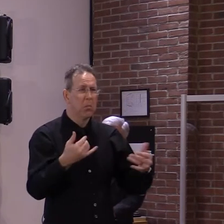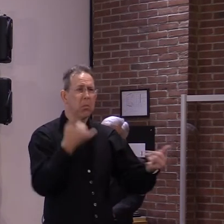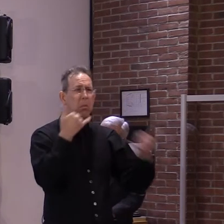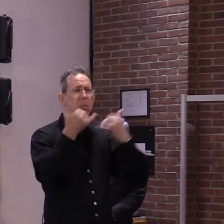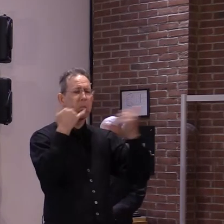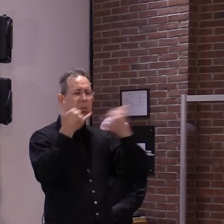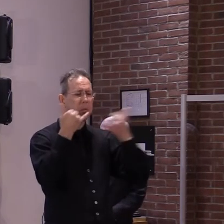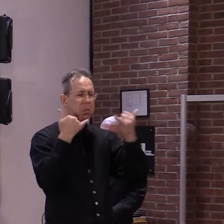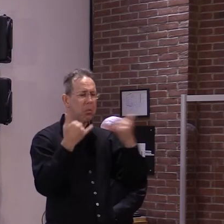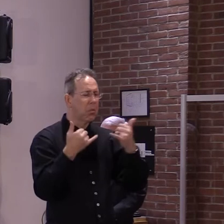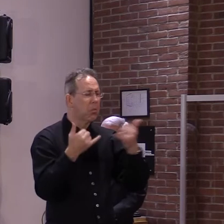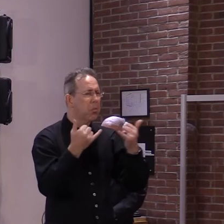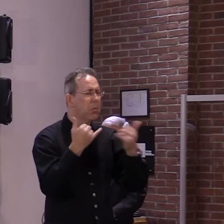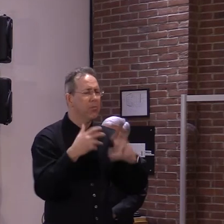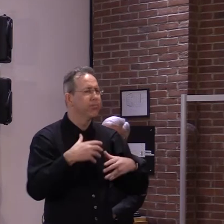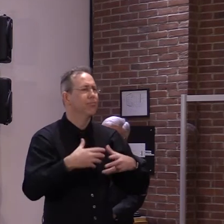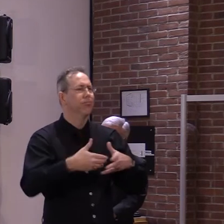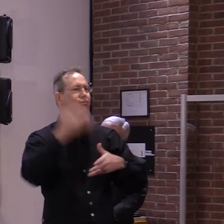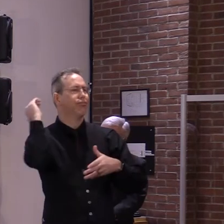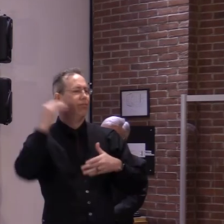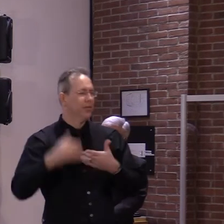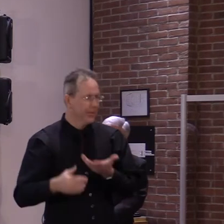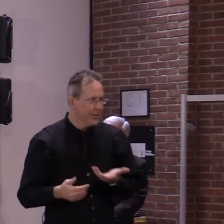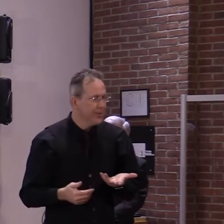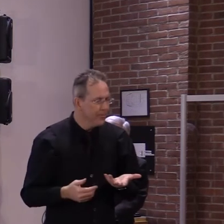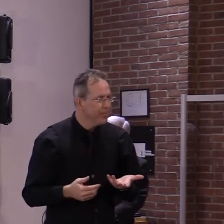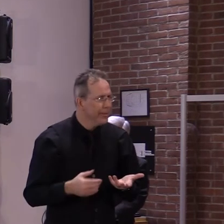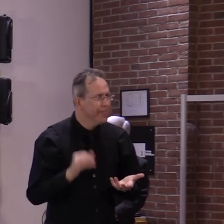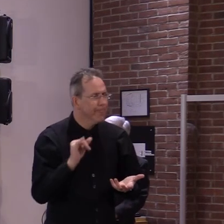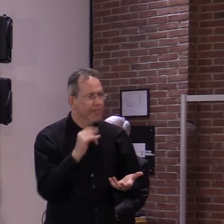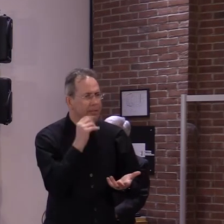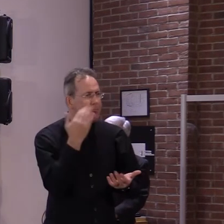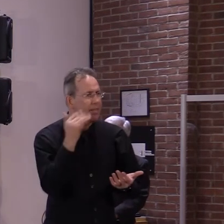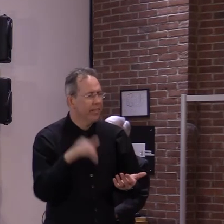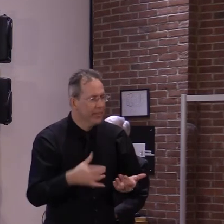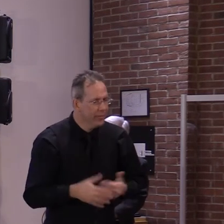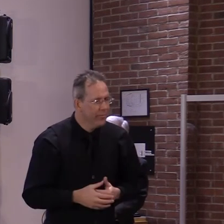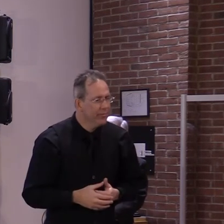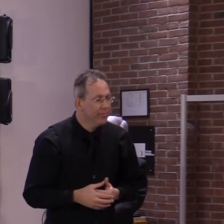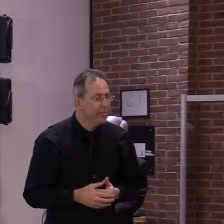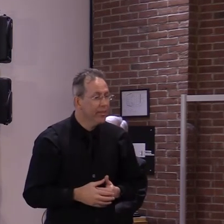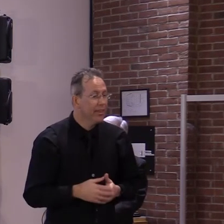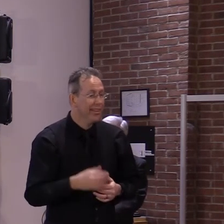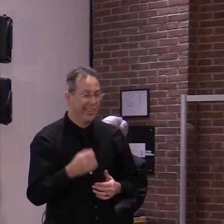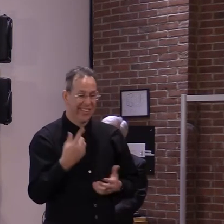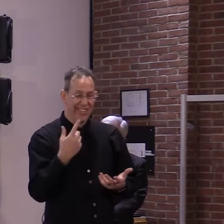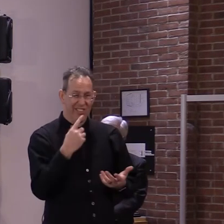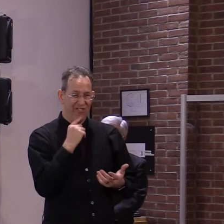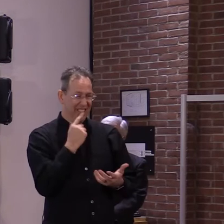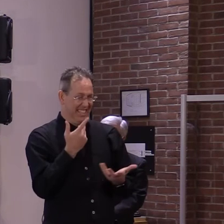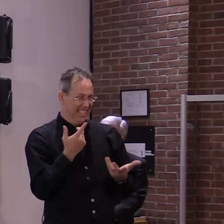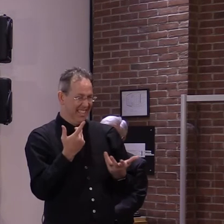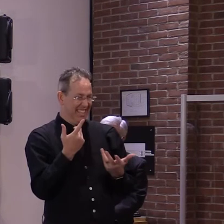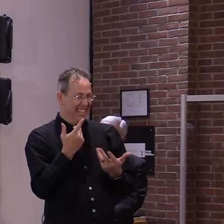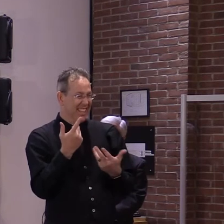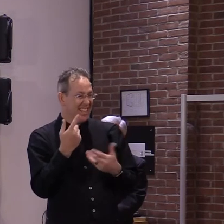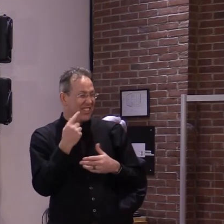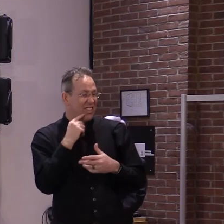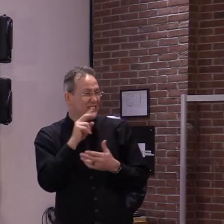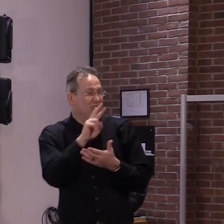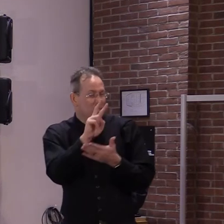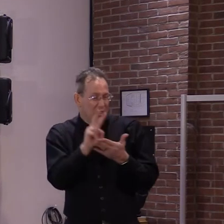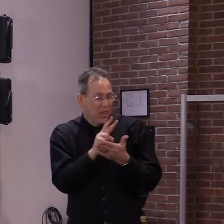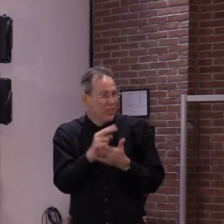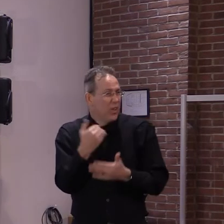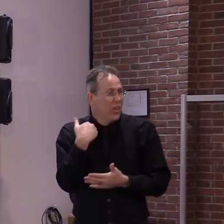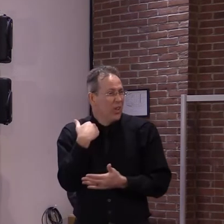appointments um we've already signed up in a matter of two or three hours we signed up 10 000 people about a third of